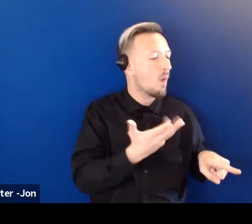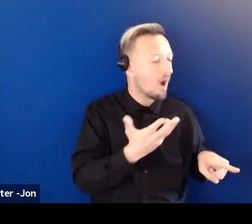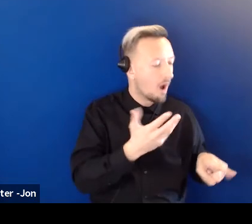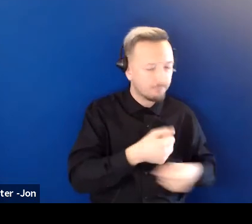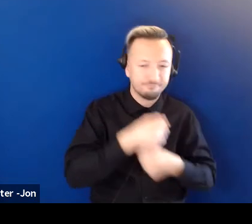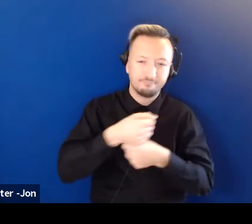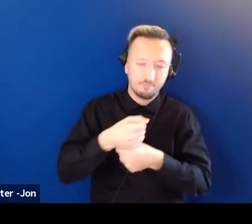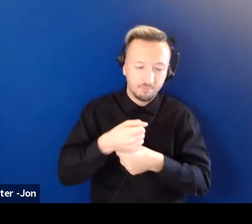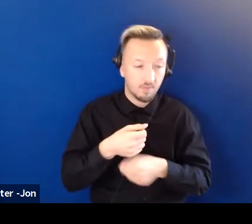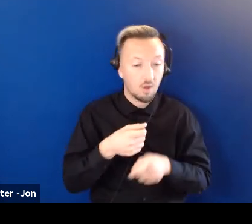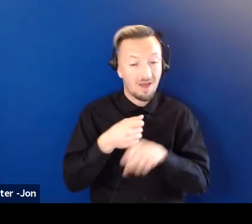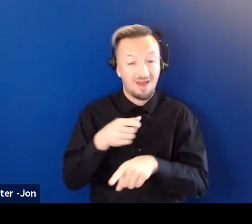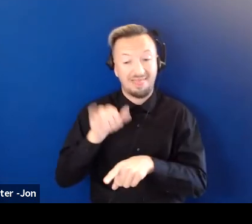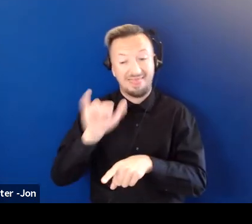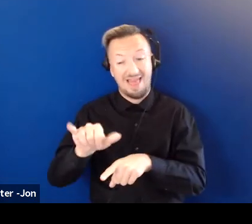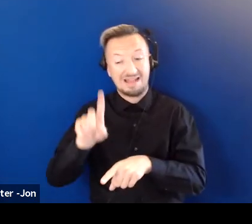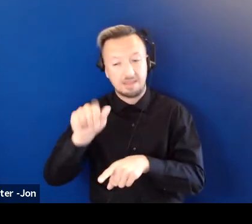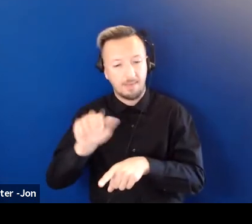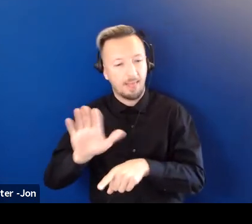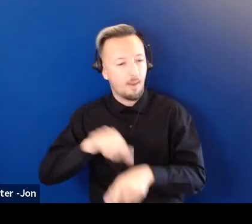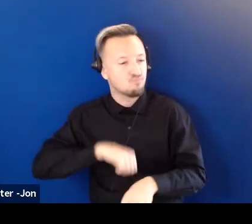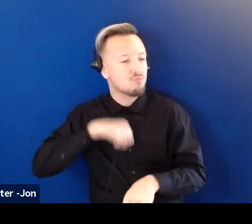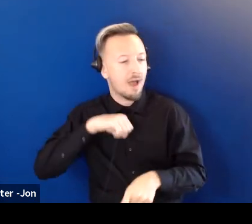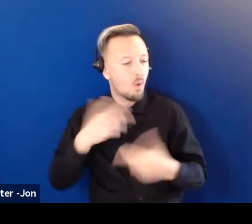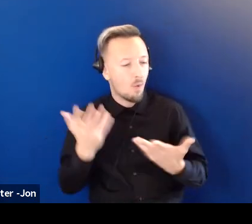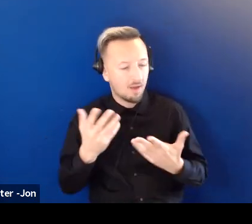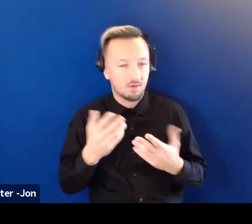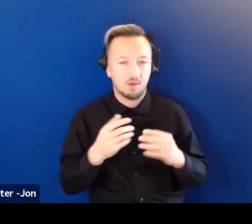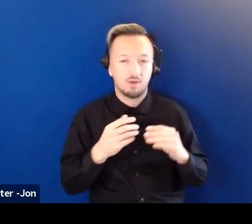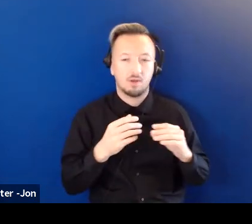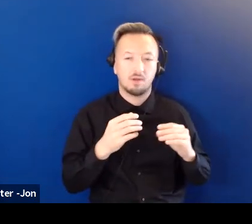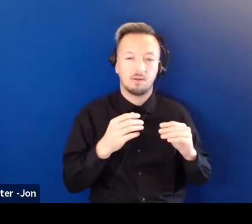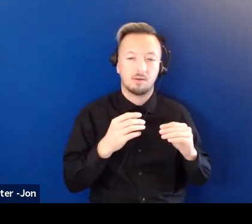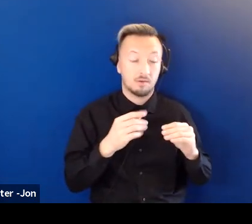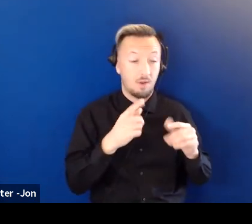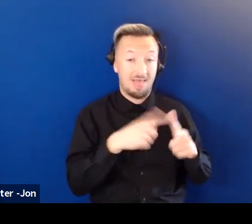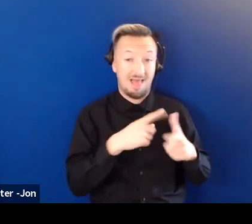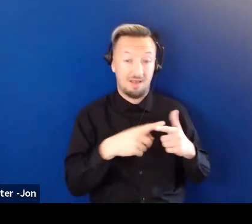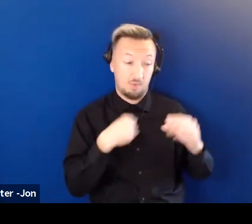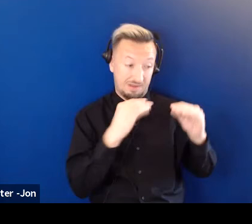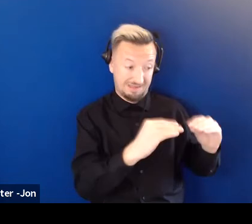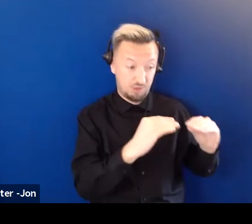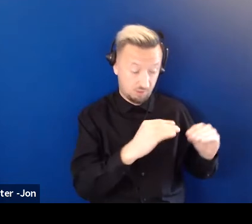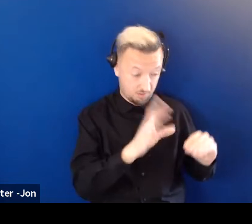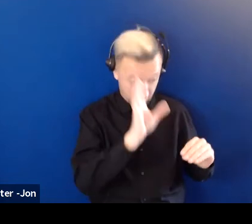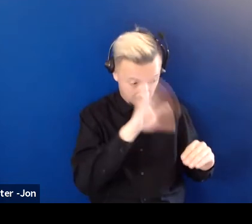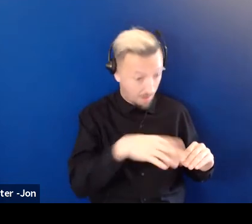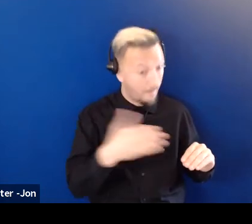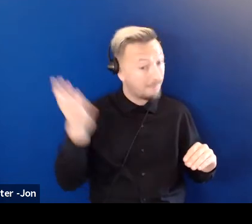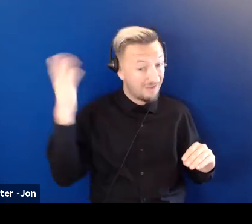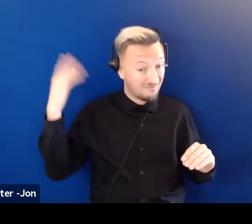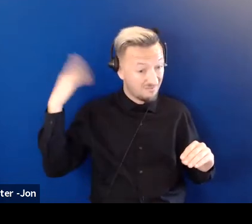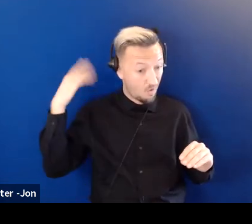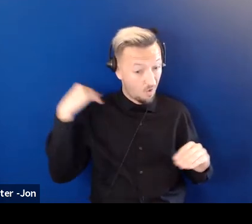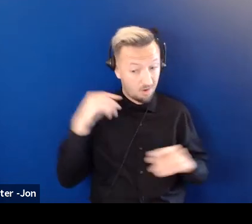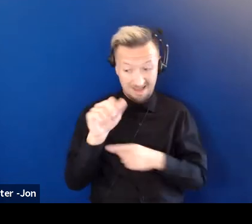disability community has to be proud of. And then you can teach like, before this, people didn't have these, people with disabilities didn't have, before the ADA,